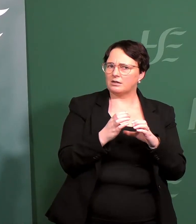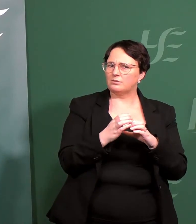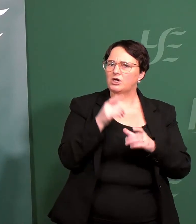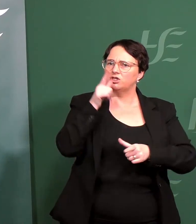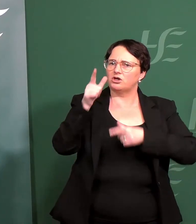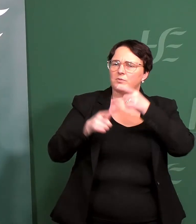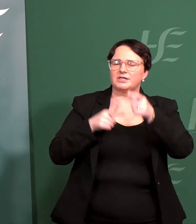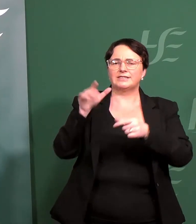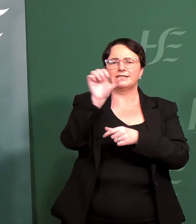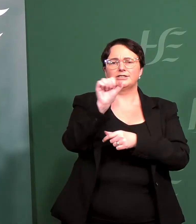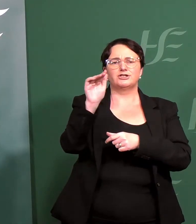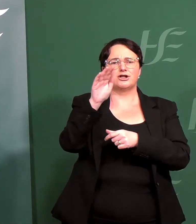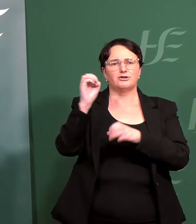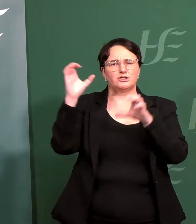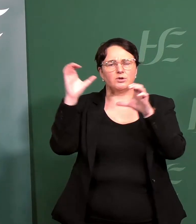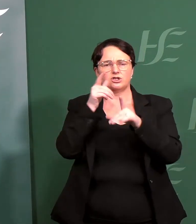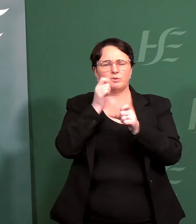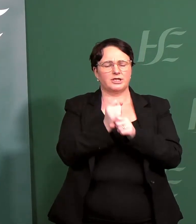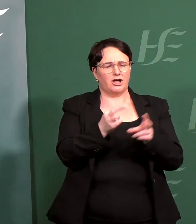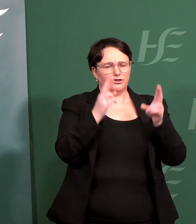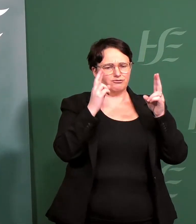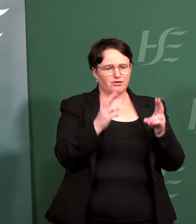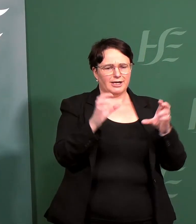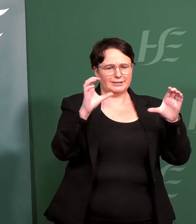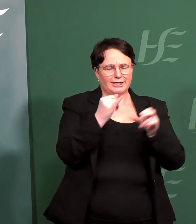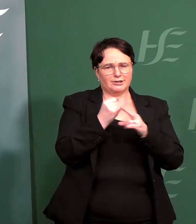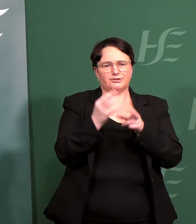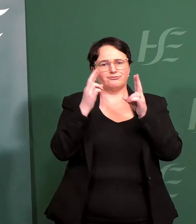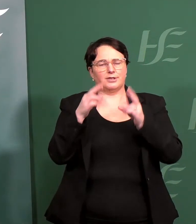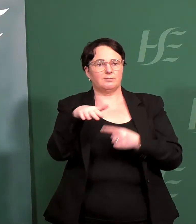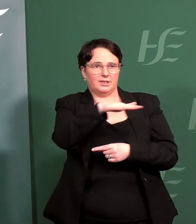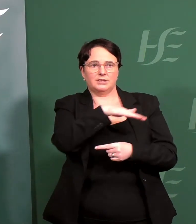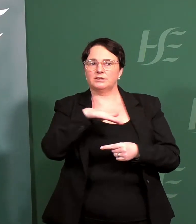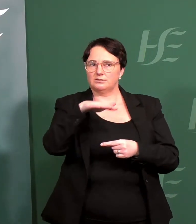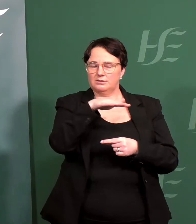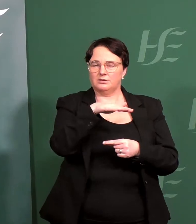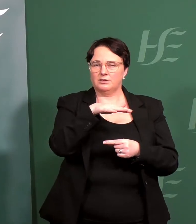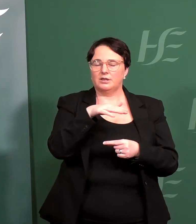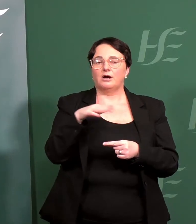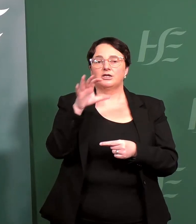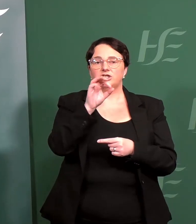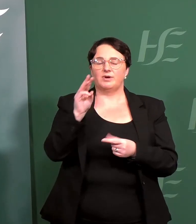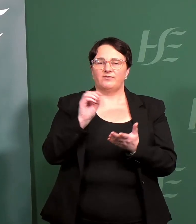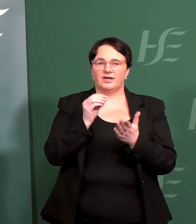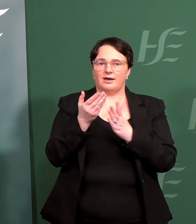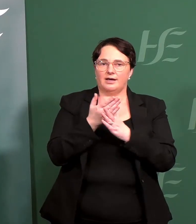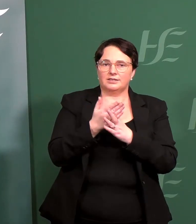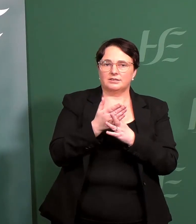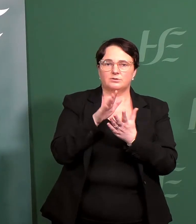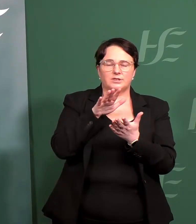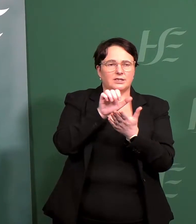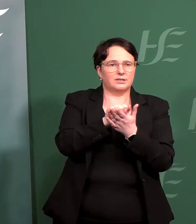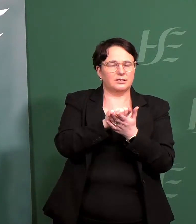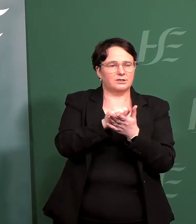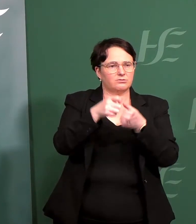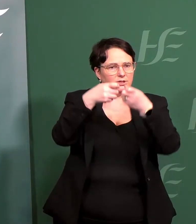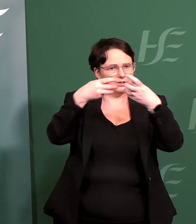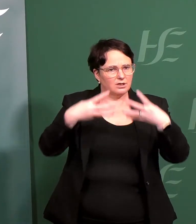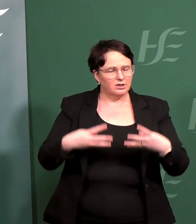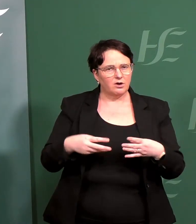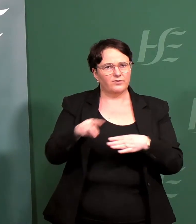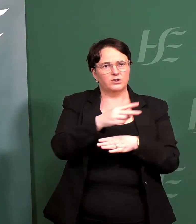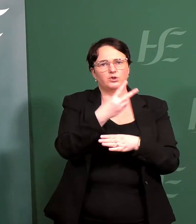in Sláinte Care, with the right care in the right place. The GPs having access to diagnostics, over